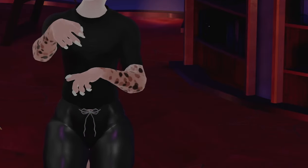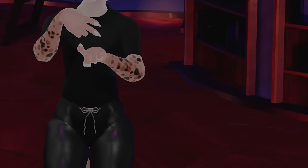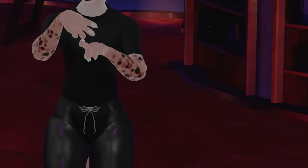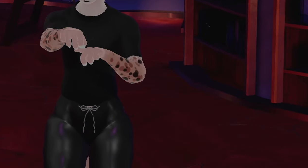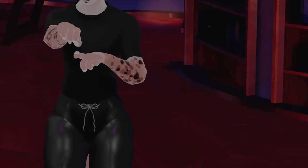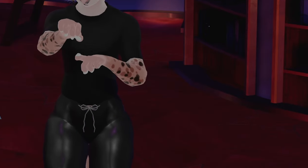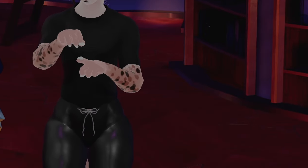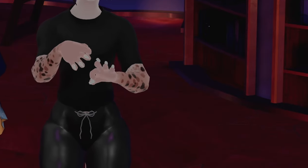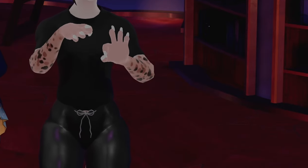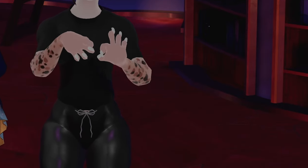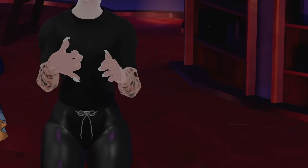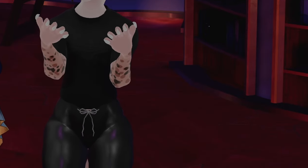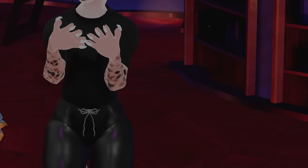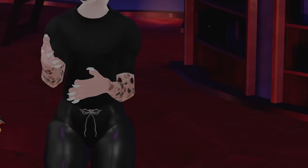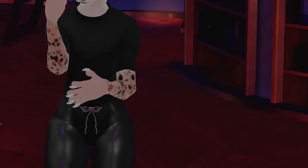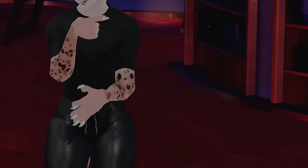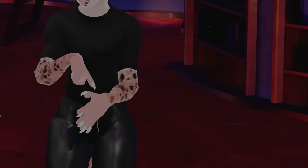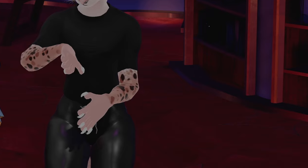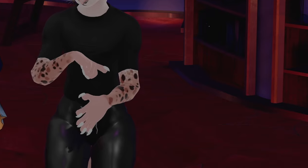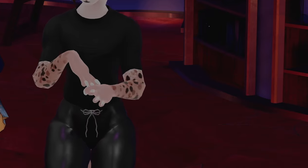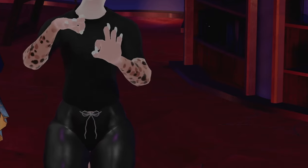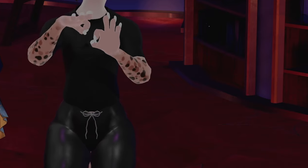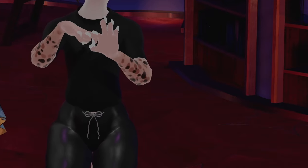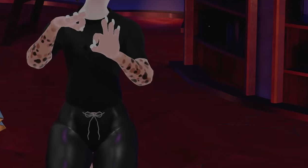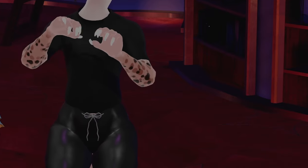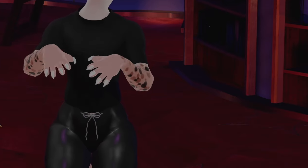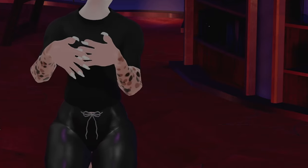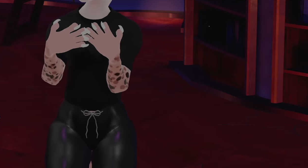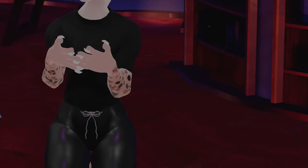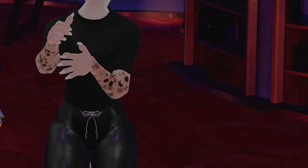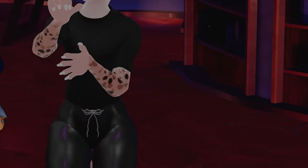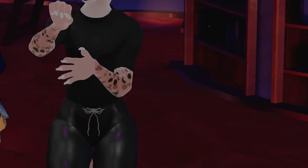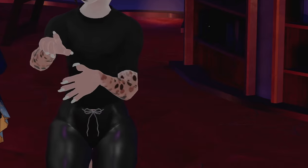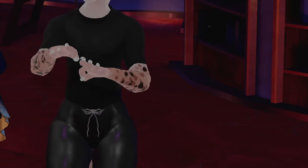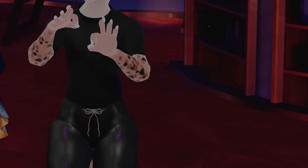So they'll be interpreting and providing ASL interpreting during the program.